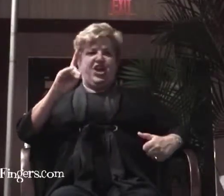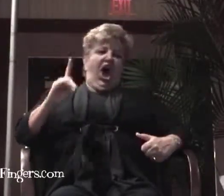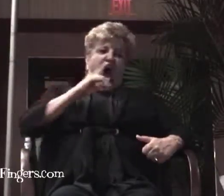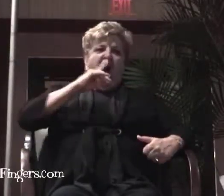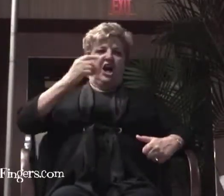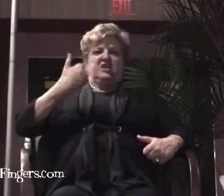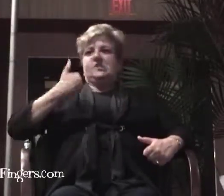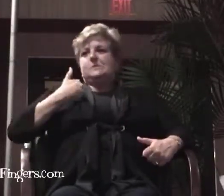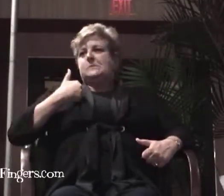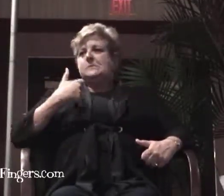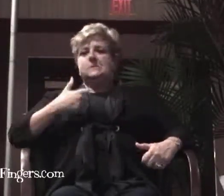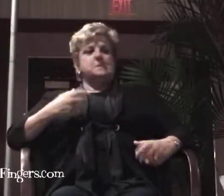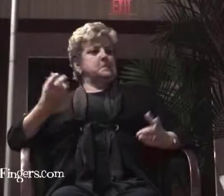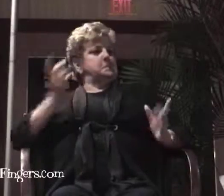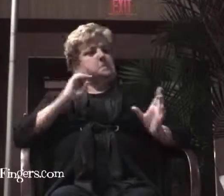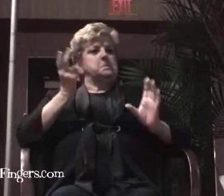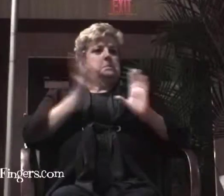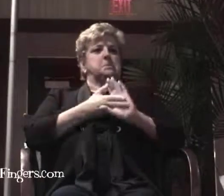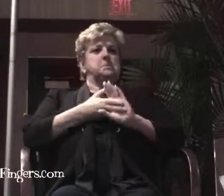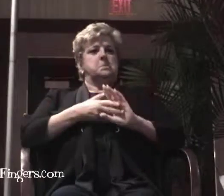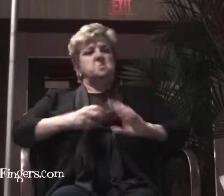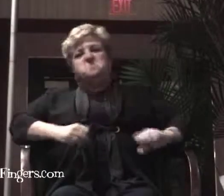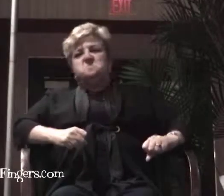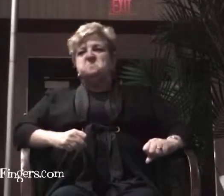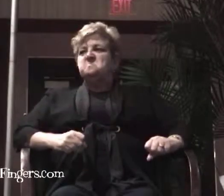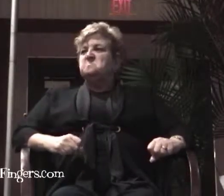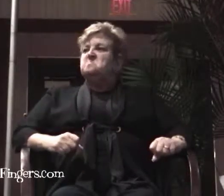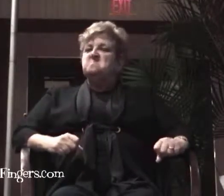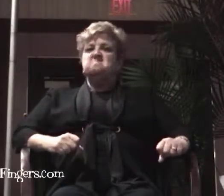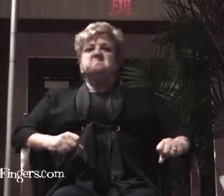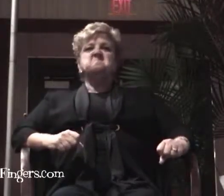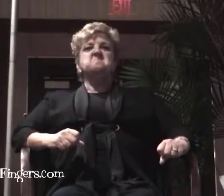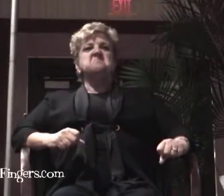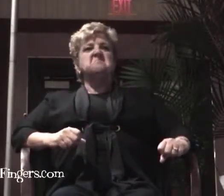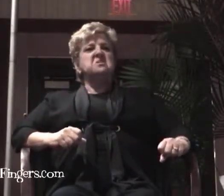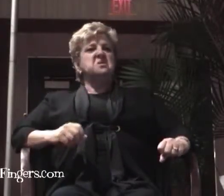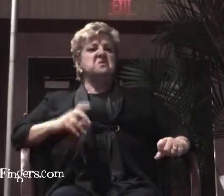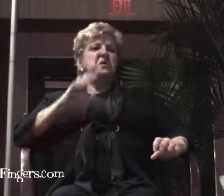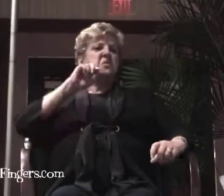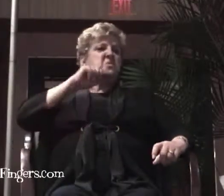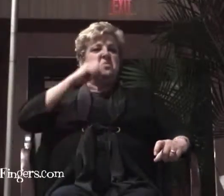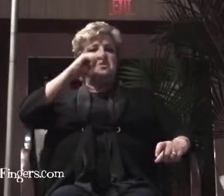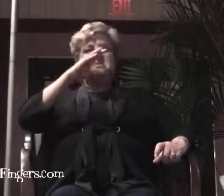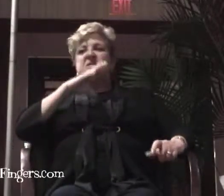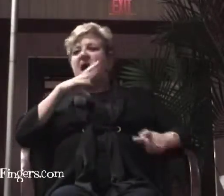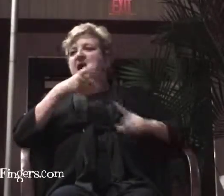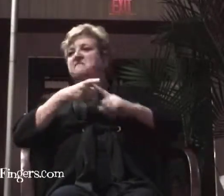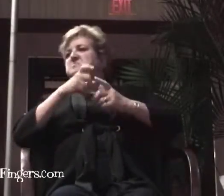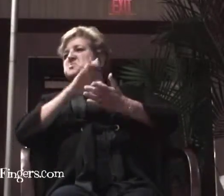class president, top 10, friendliest boy in school. Army didn't give a